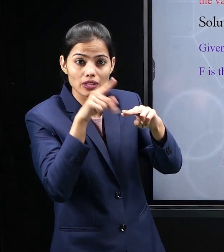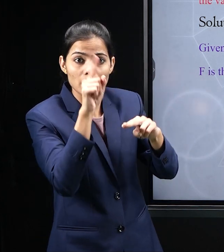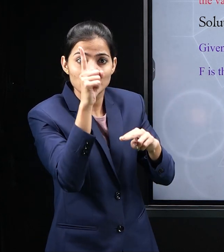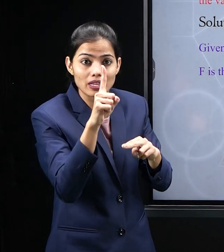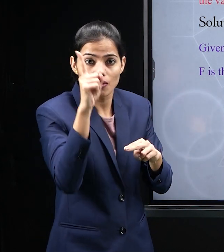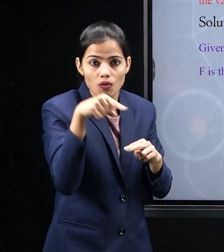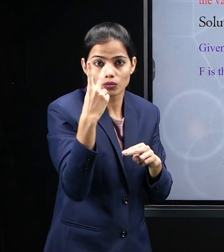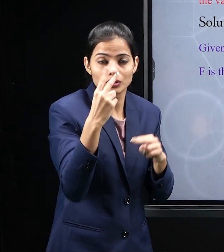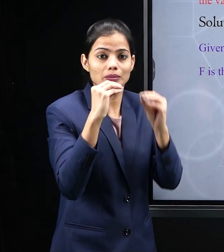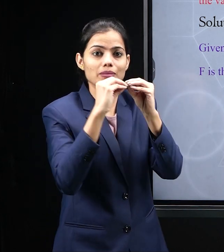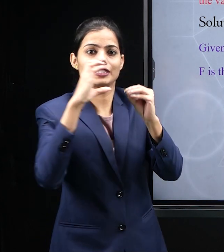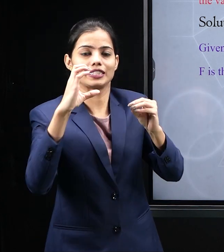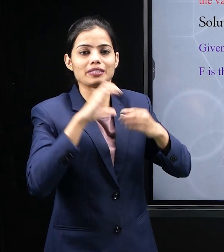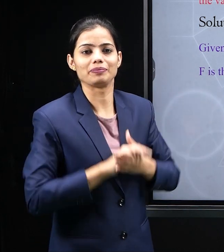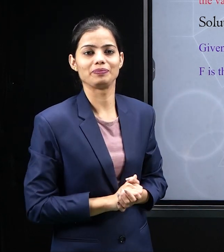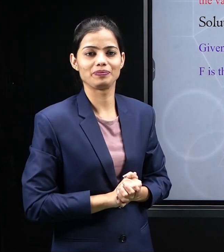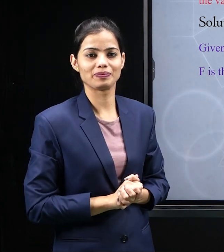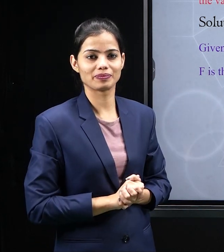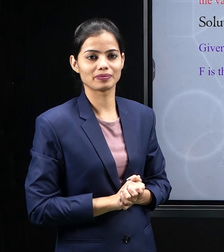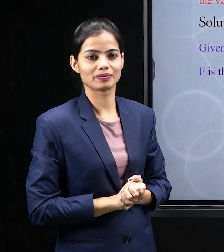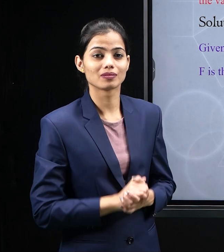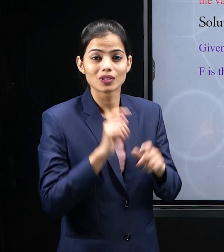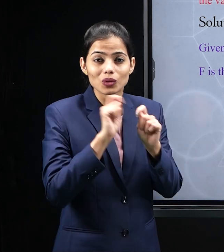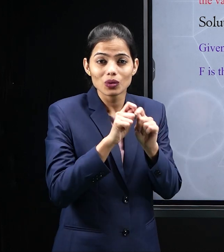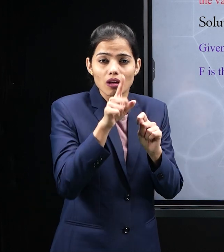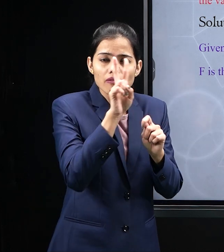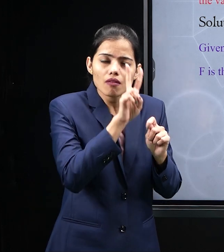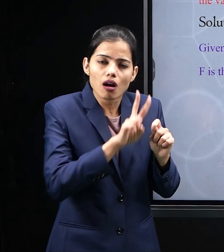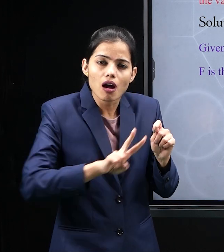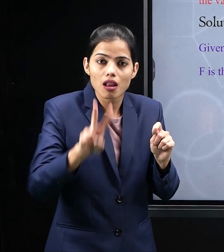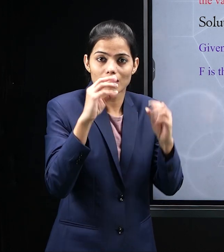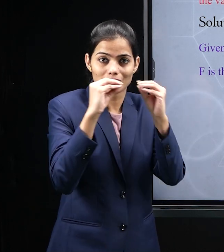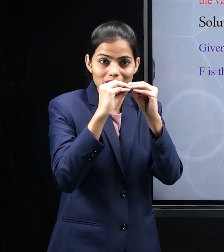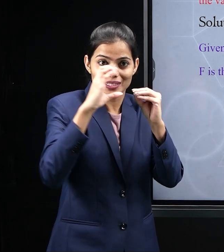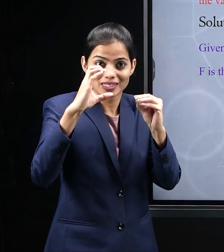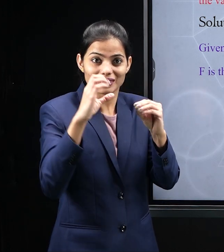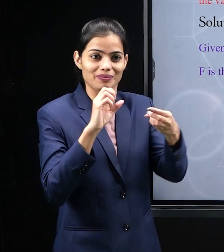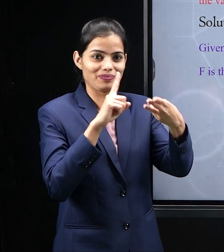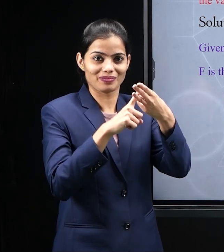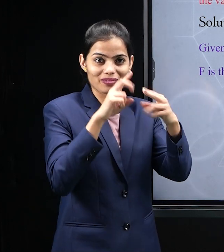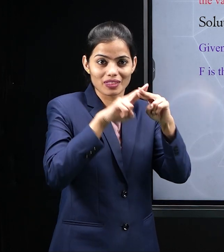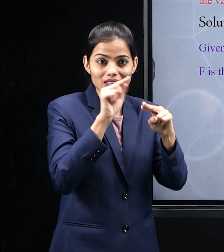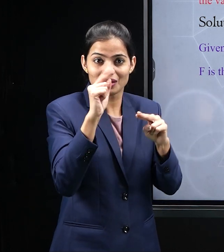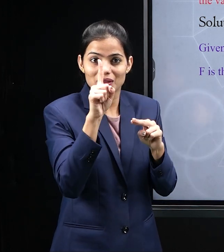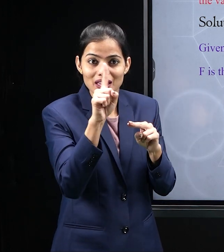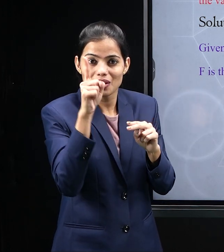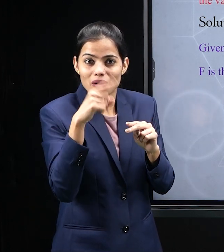EF is equal to half of BC. Substituting the value of BC, EF is equal to